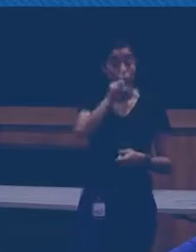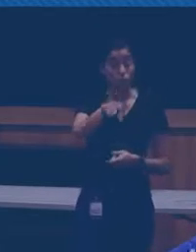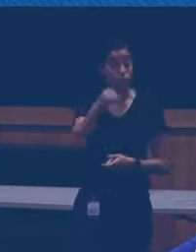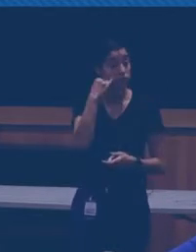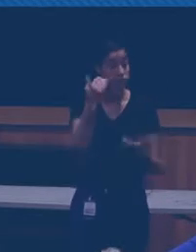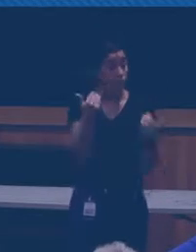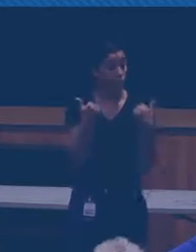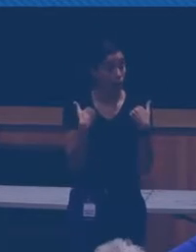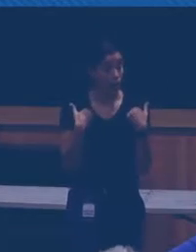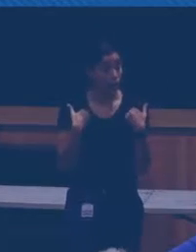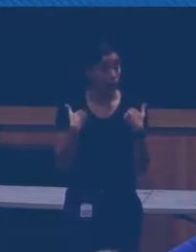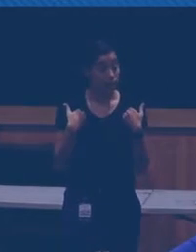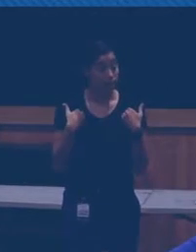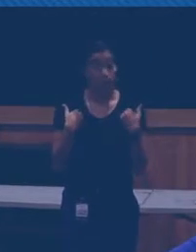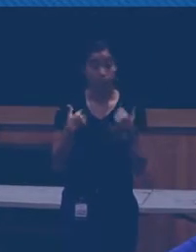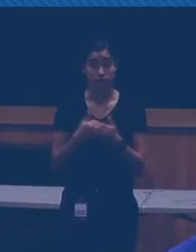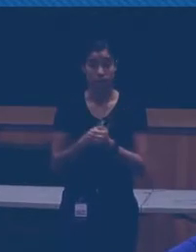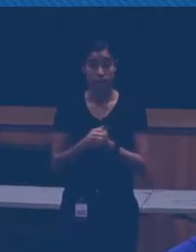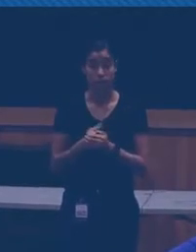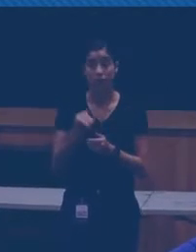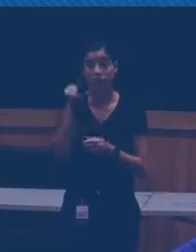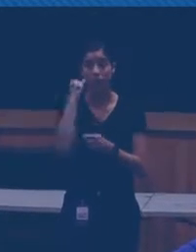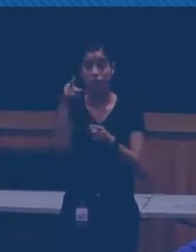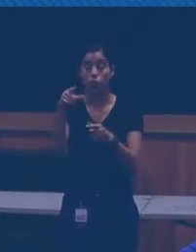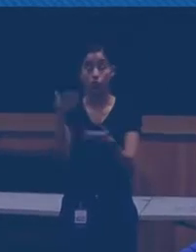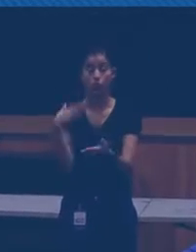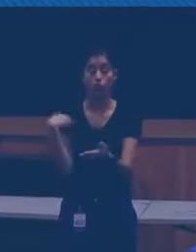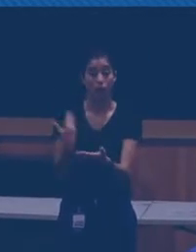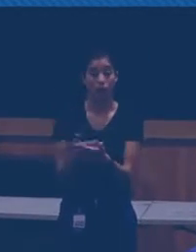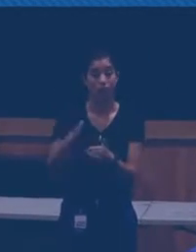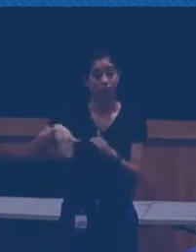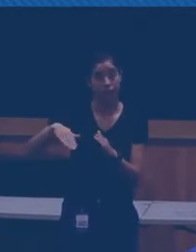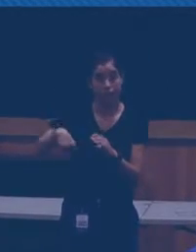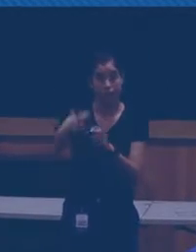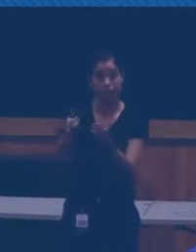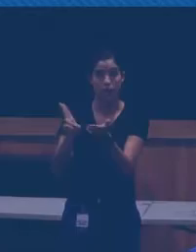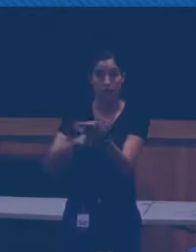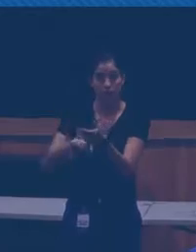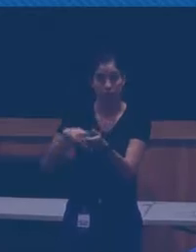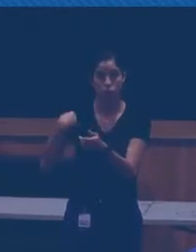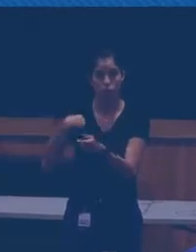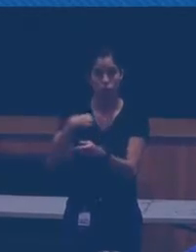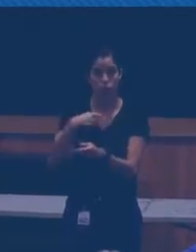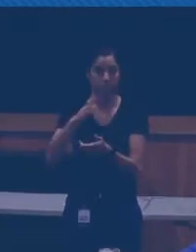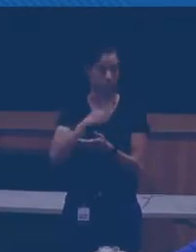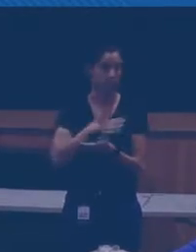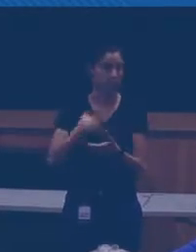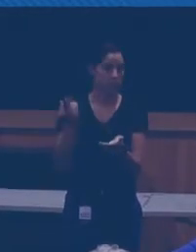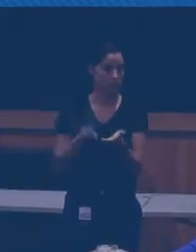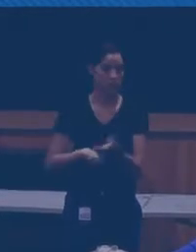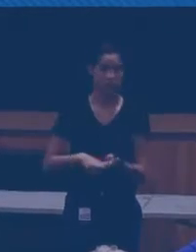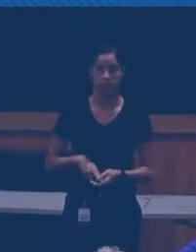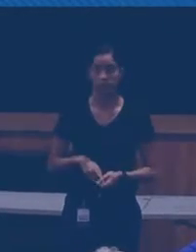If, by chance, you came in late and didn't sign in, I have a sign-in sheet for you so you get